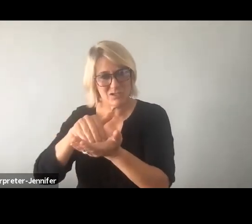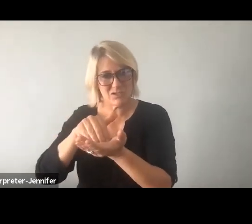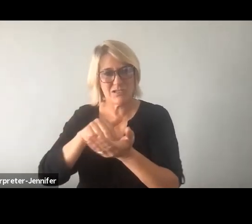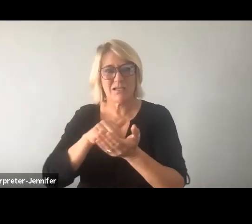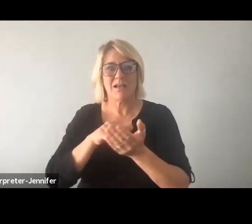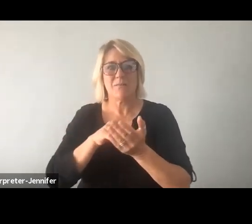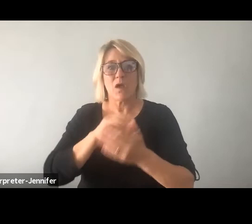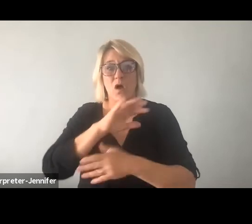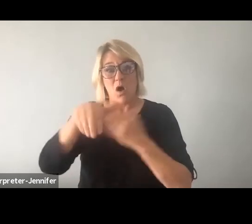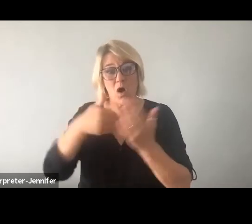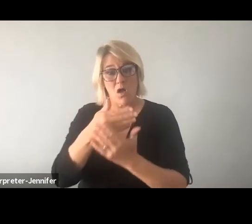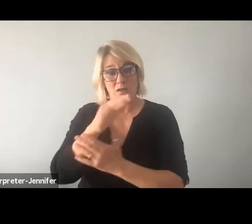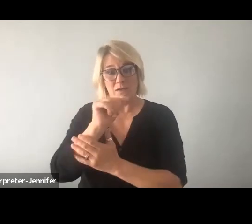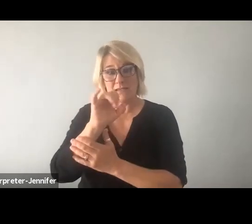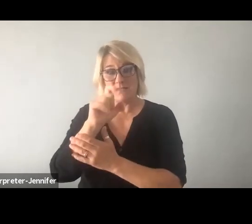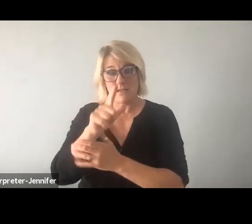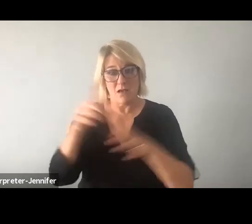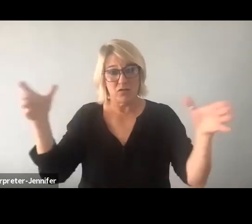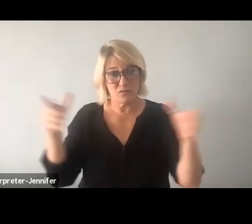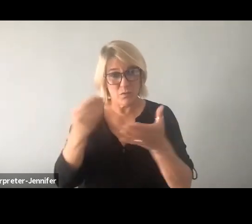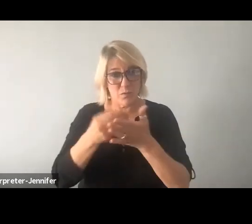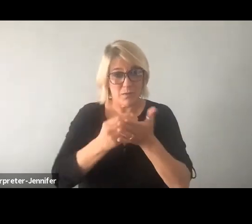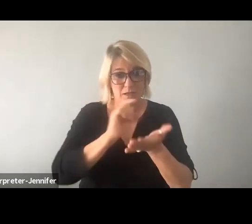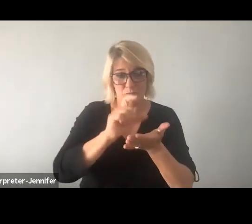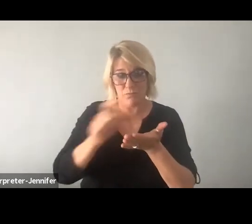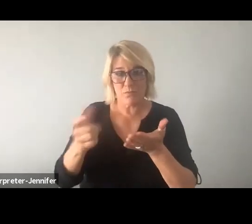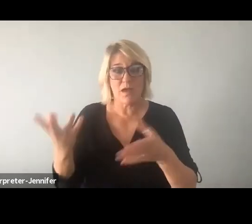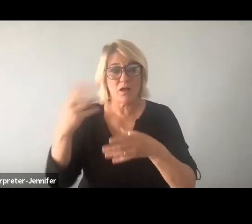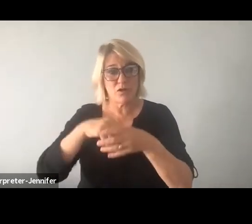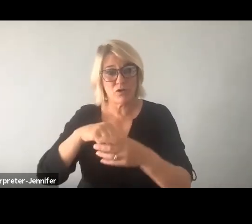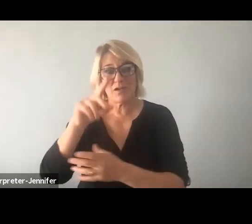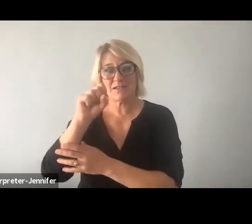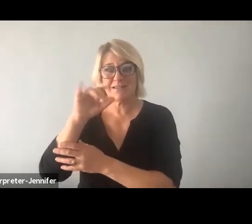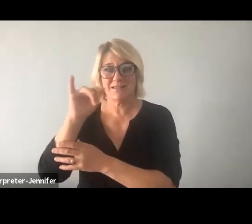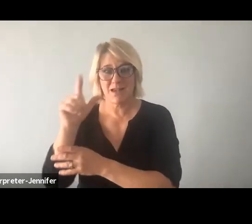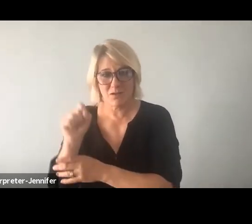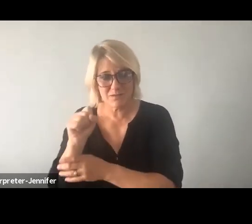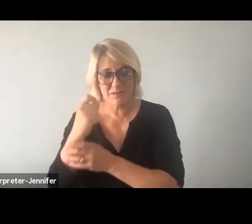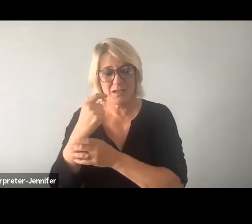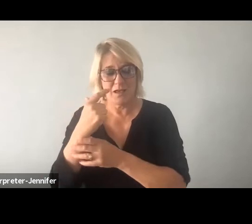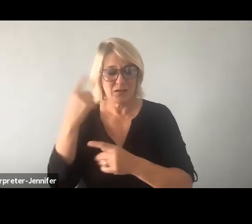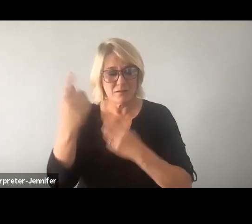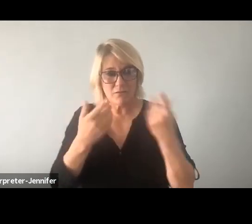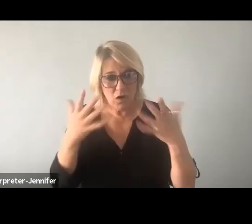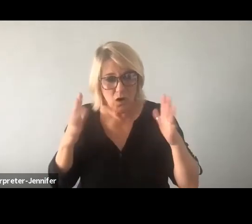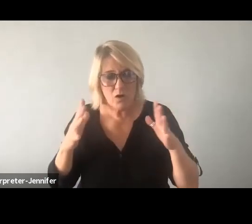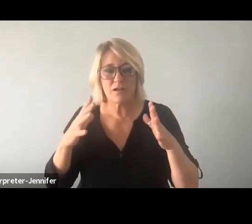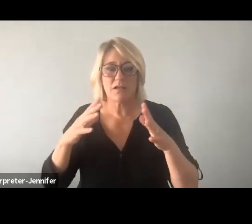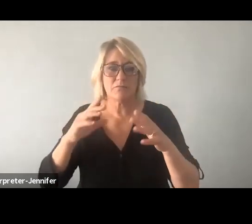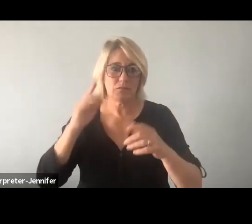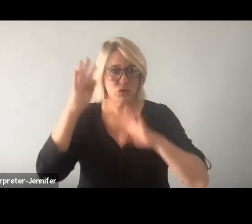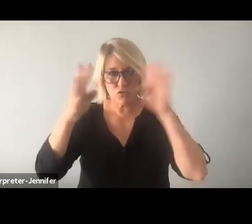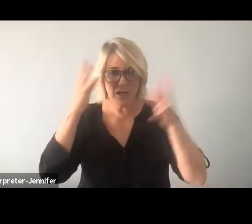of ACL's grantees, including SILS. This TA Center has already created learning collaboratives to